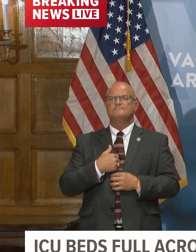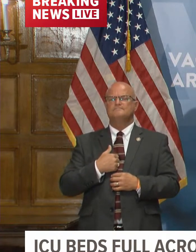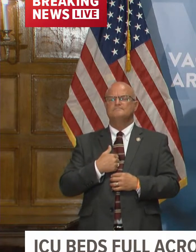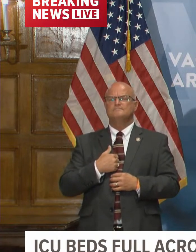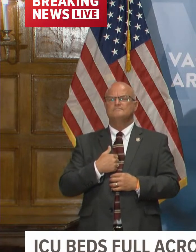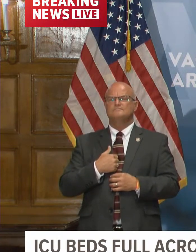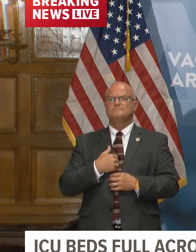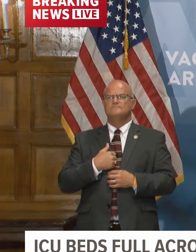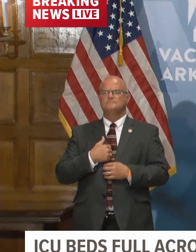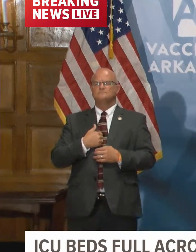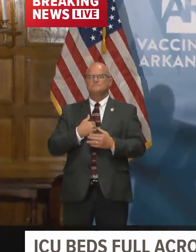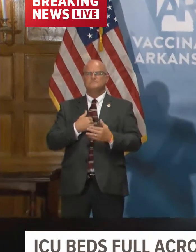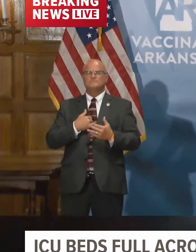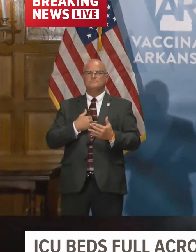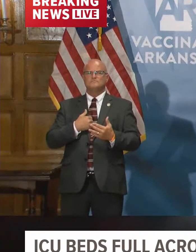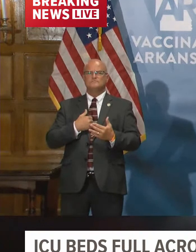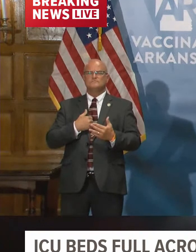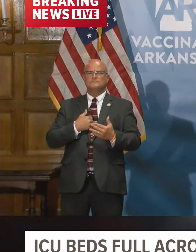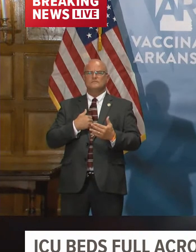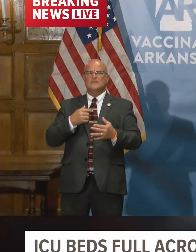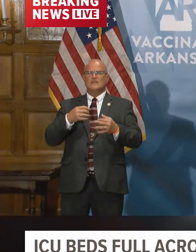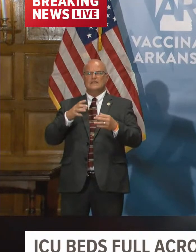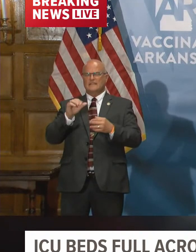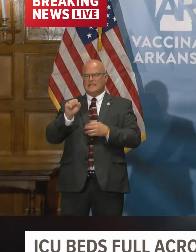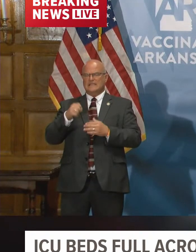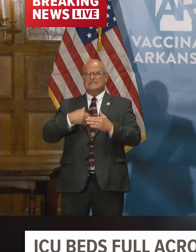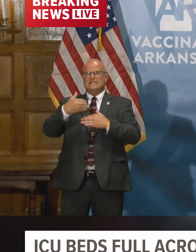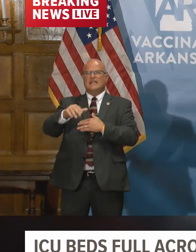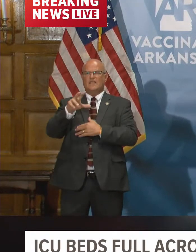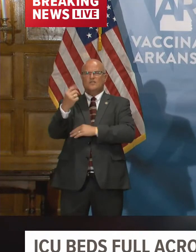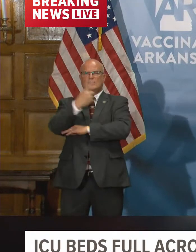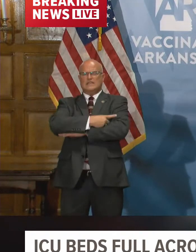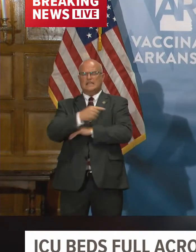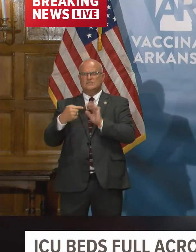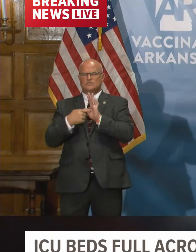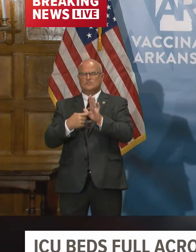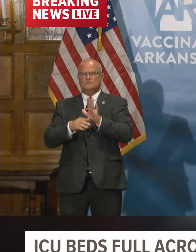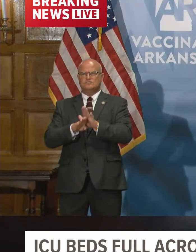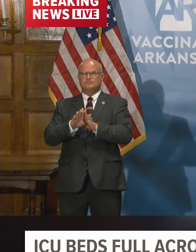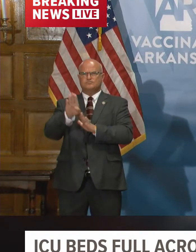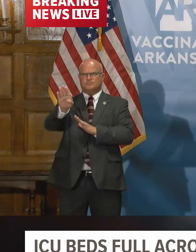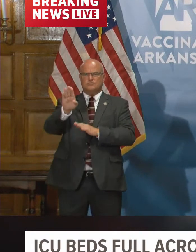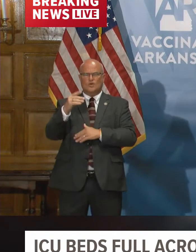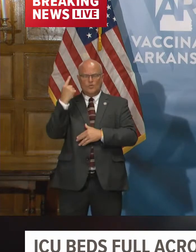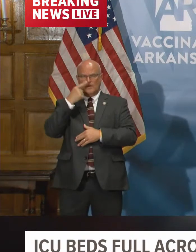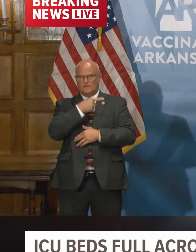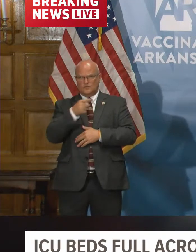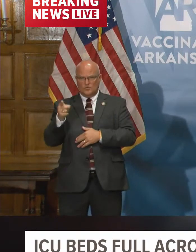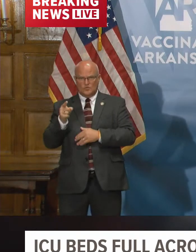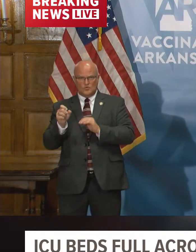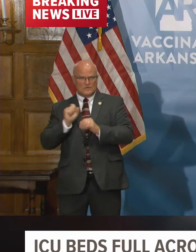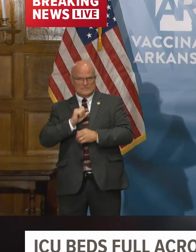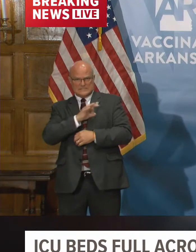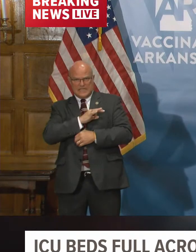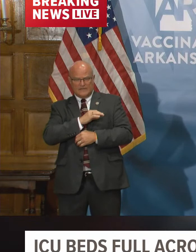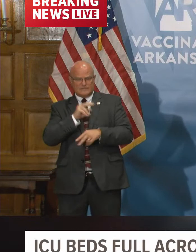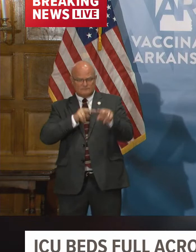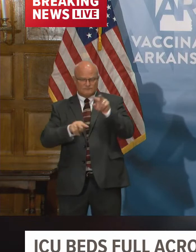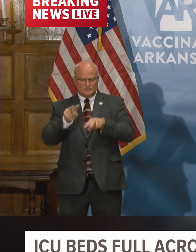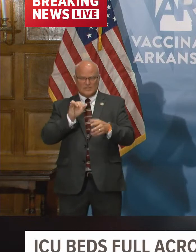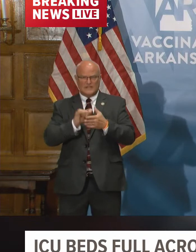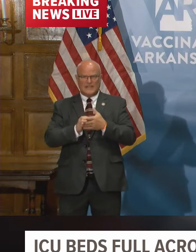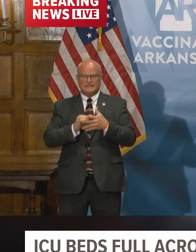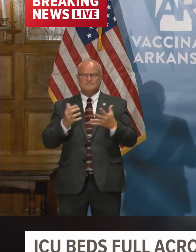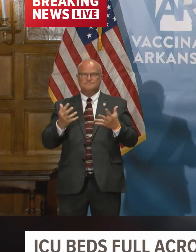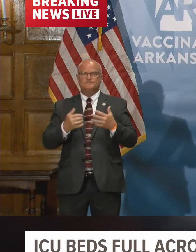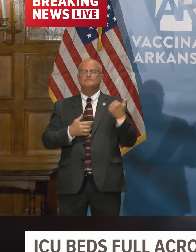a renewed surge in cases over the next 30 days. I wonder if you or your staff has any thoughts